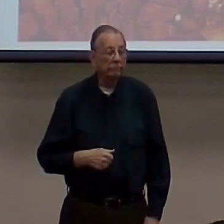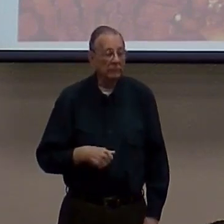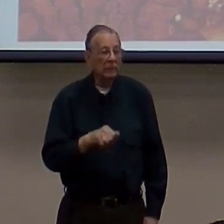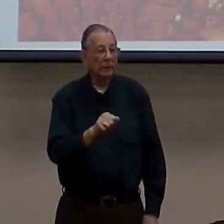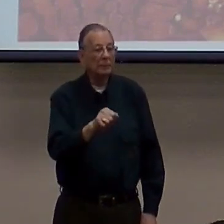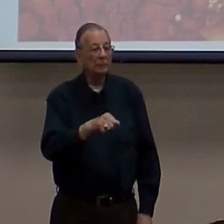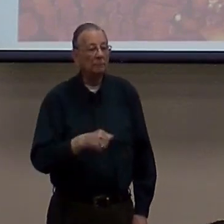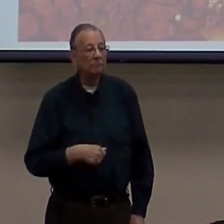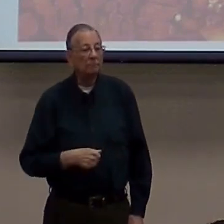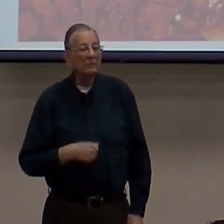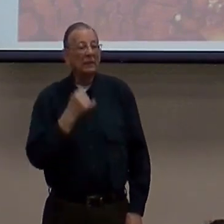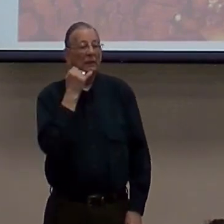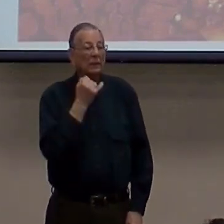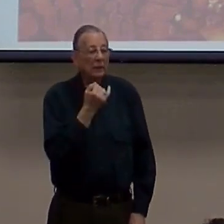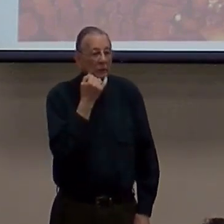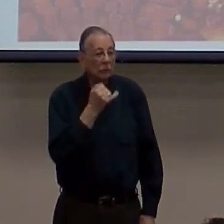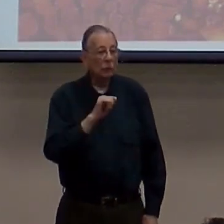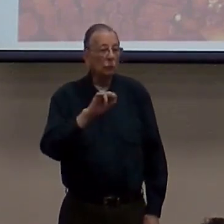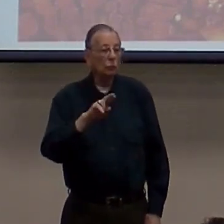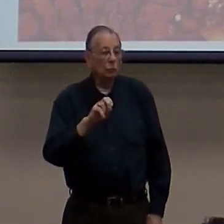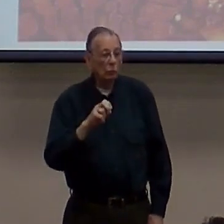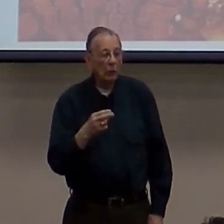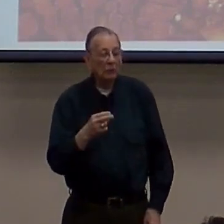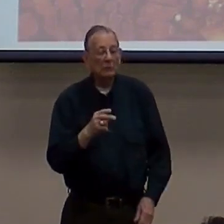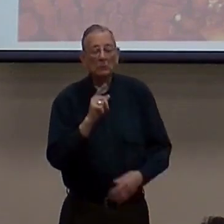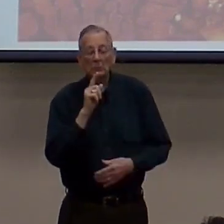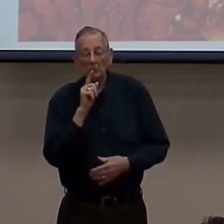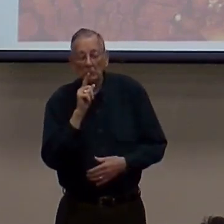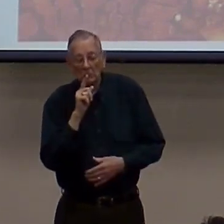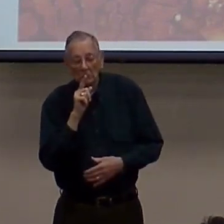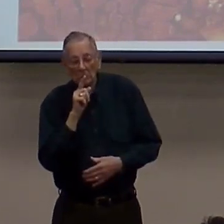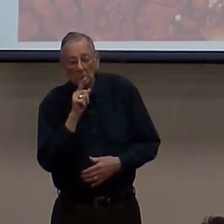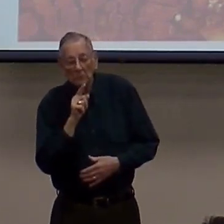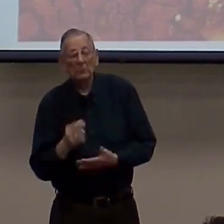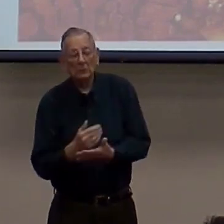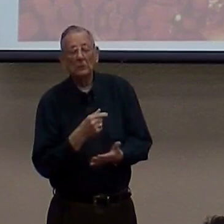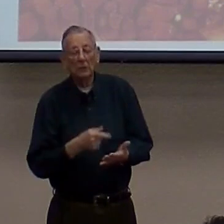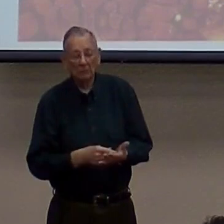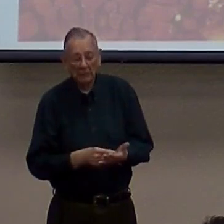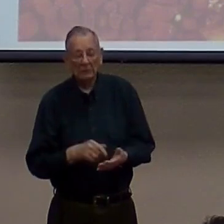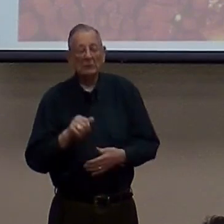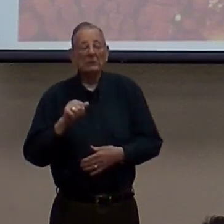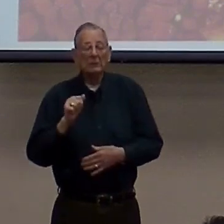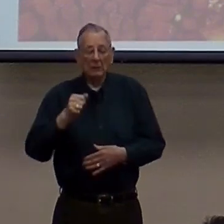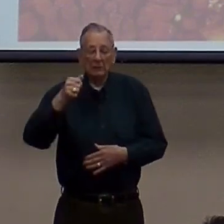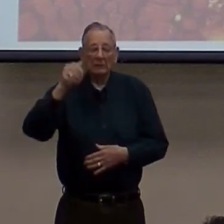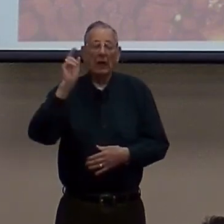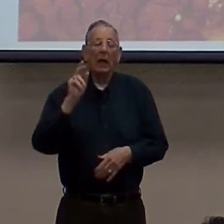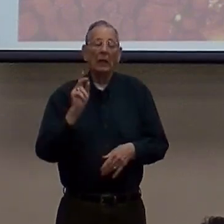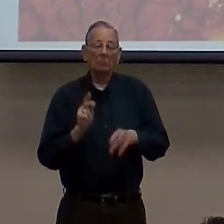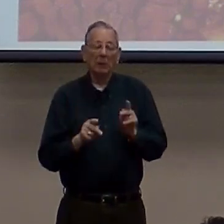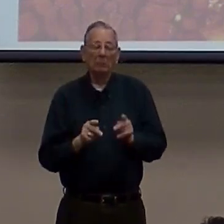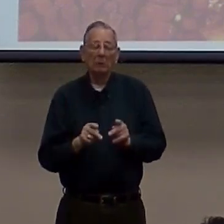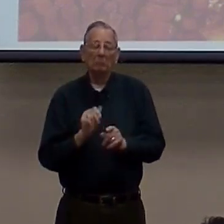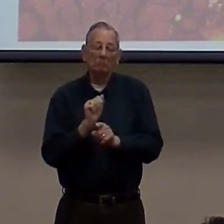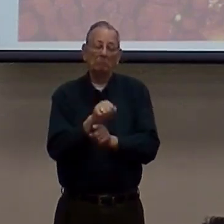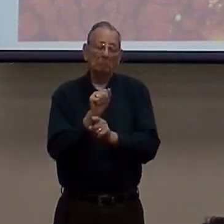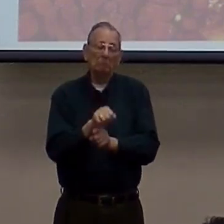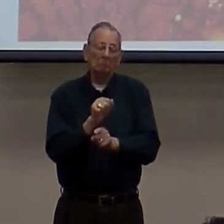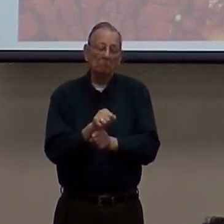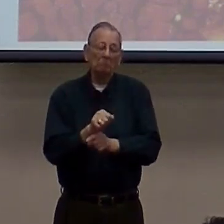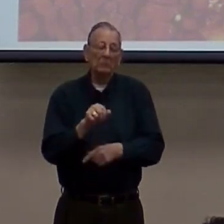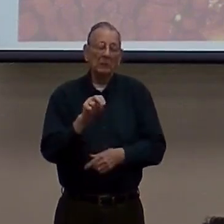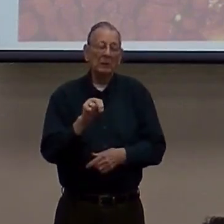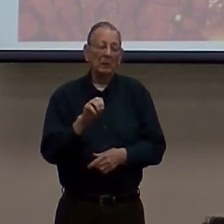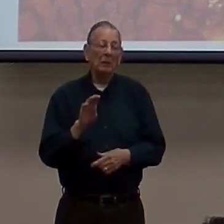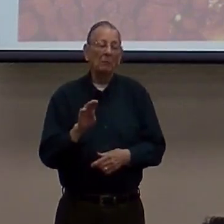Yes, Israel and Judah have indeed deserved this. Yes, indeed, God's people have been conquered by